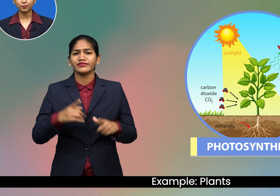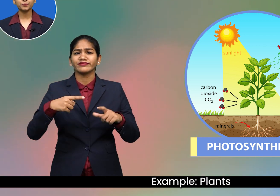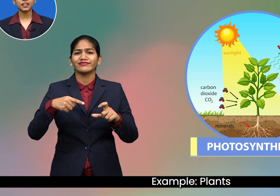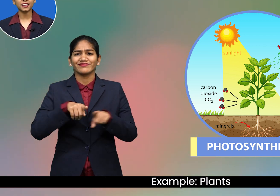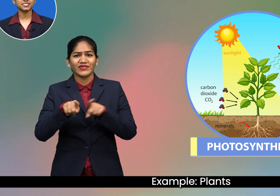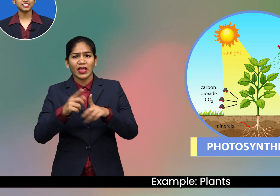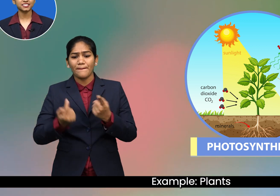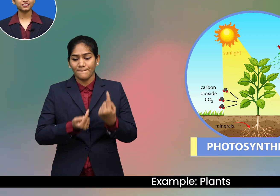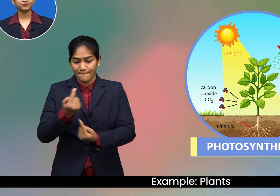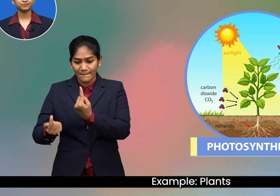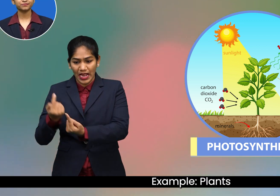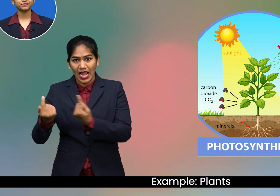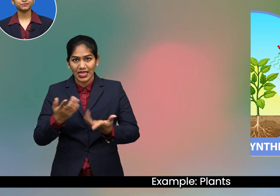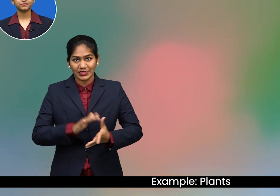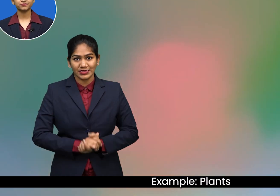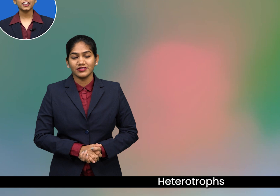Example: plants.